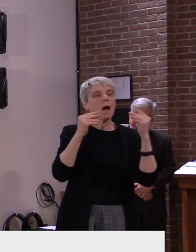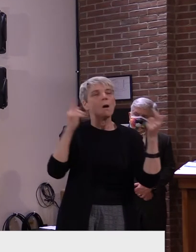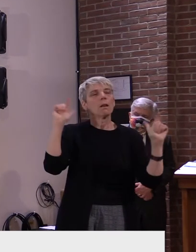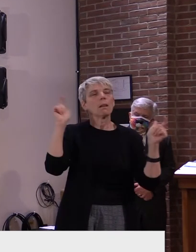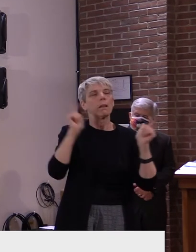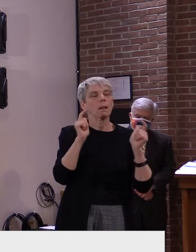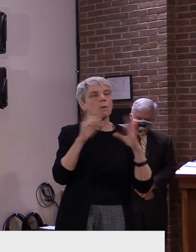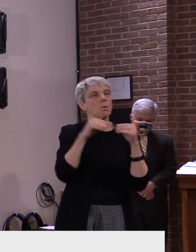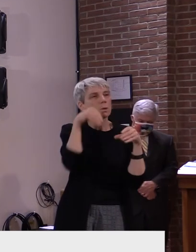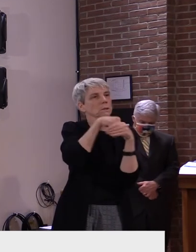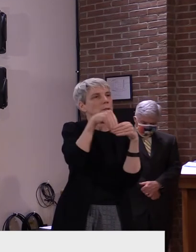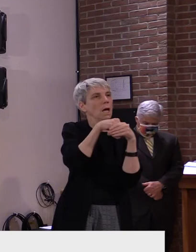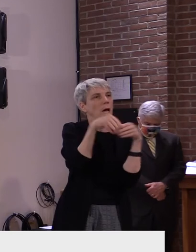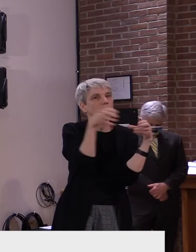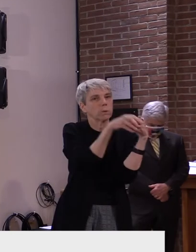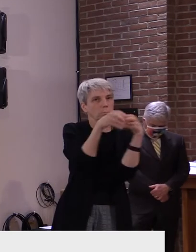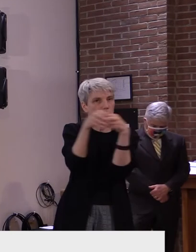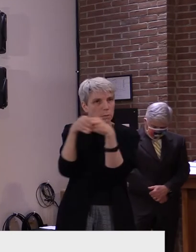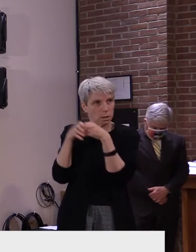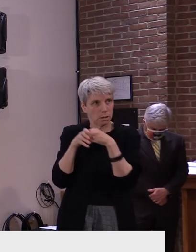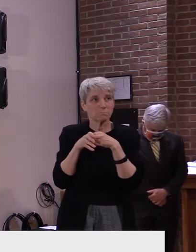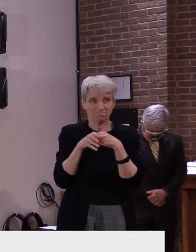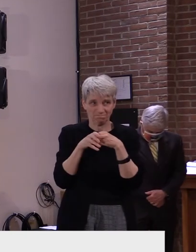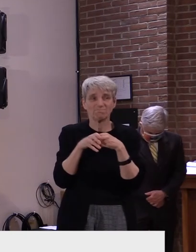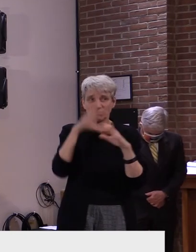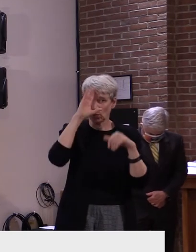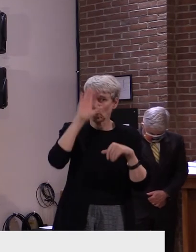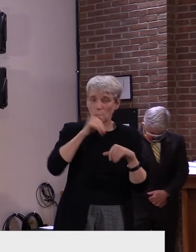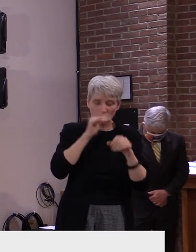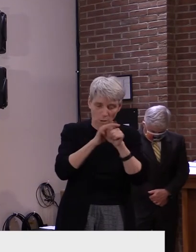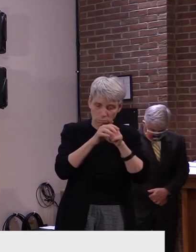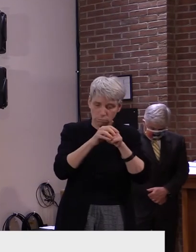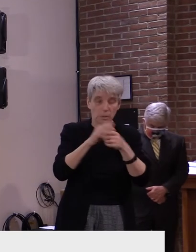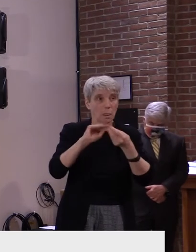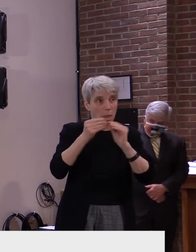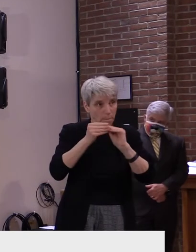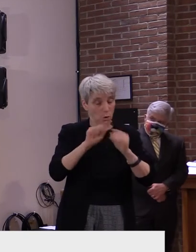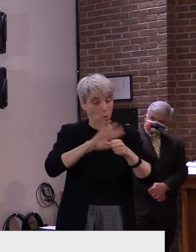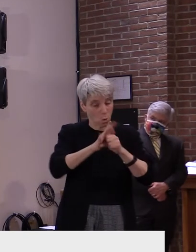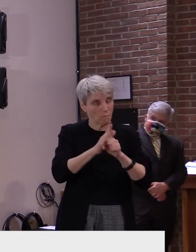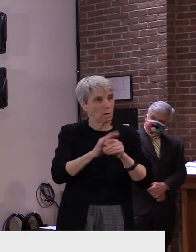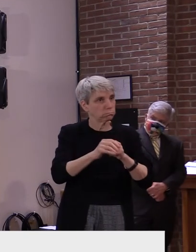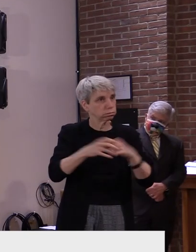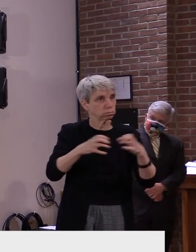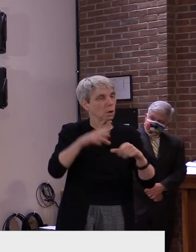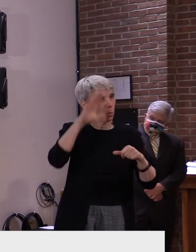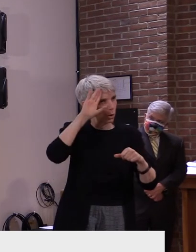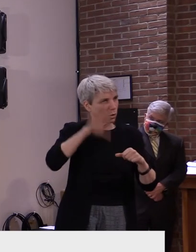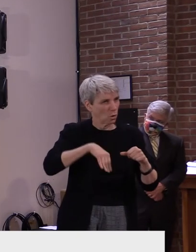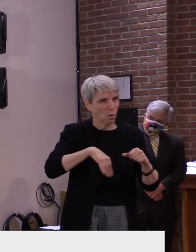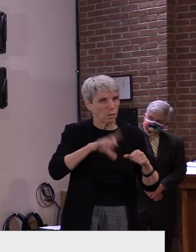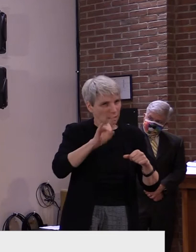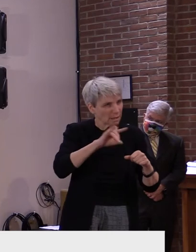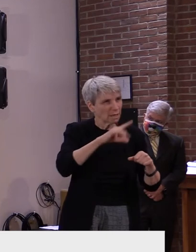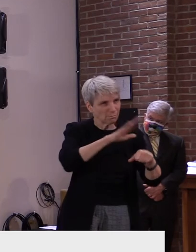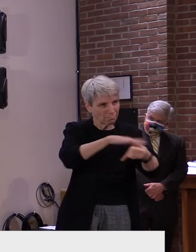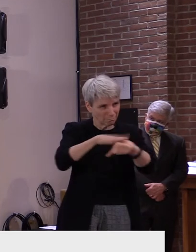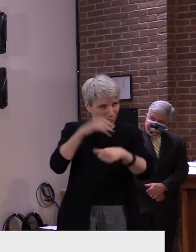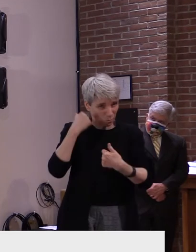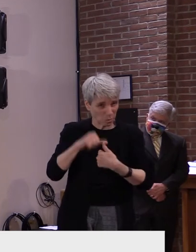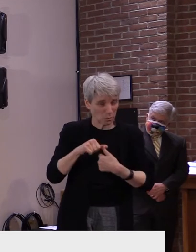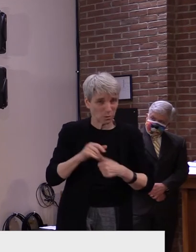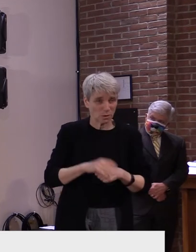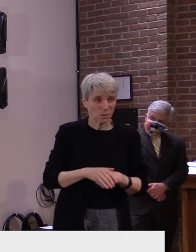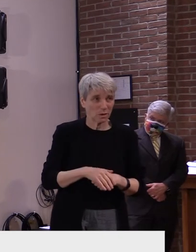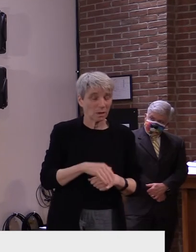months people moved inside that this would happen the case counts would would increase so this isn't